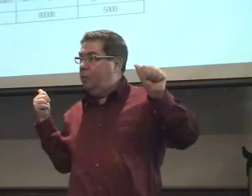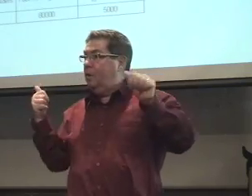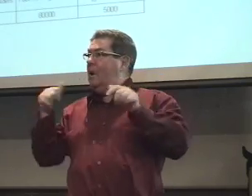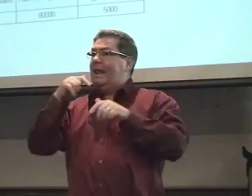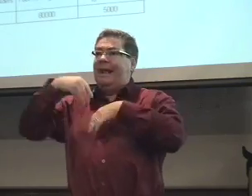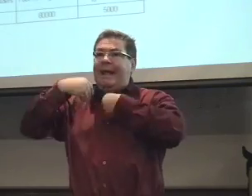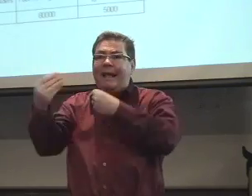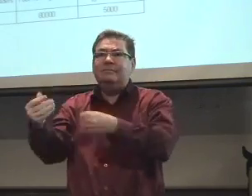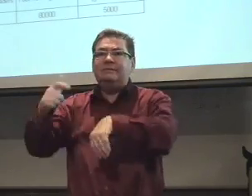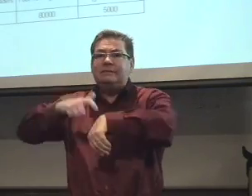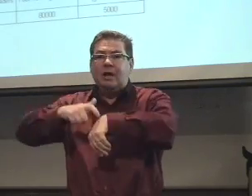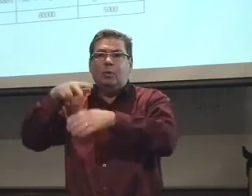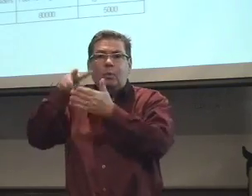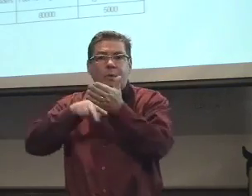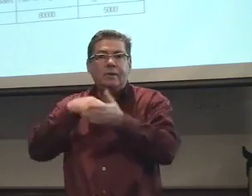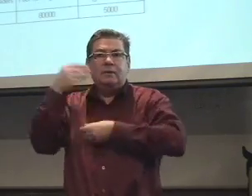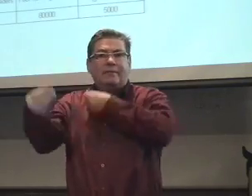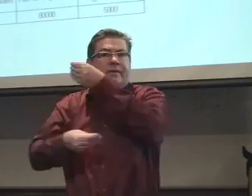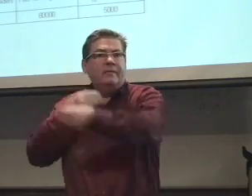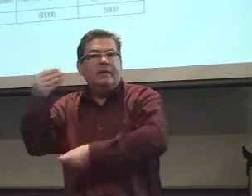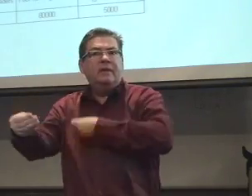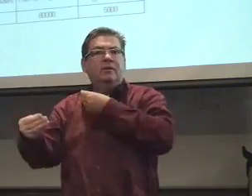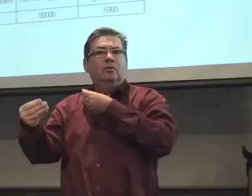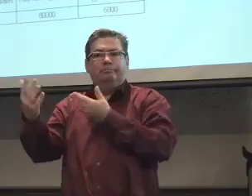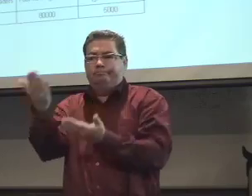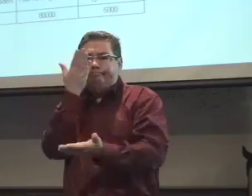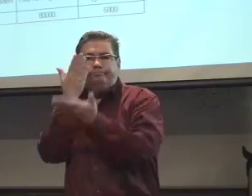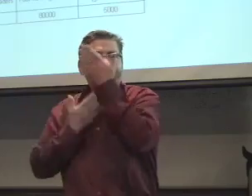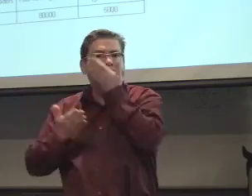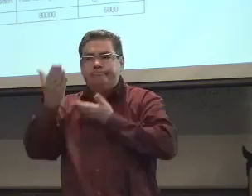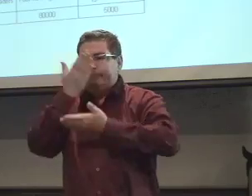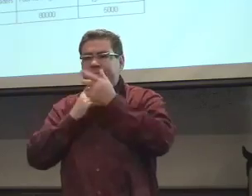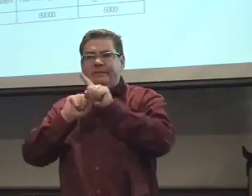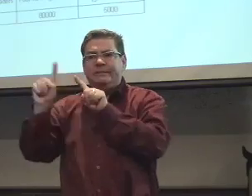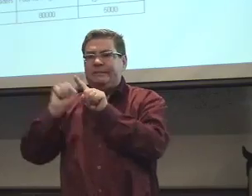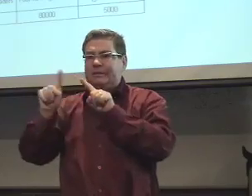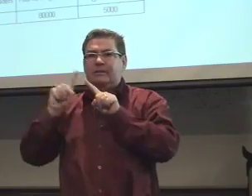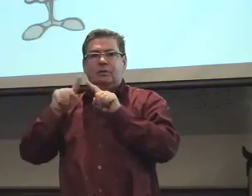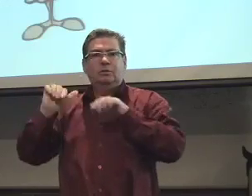much time they're made to interact with print. So that's a huge one.